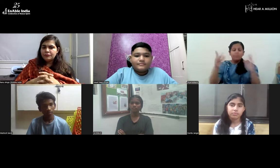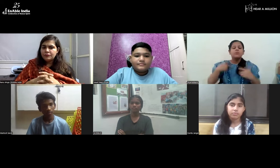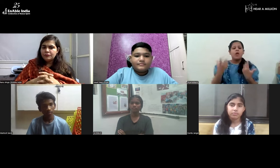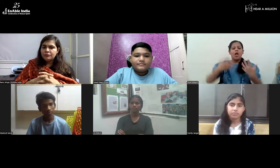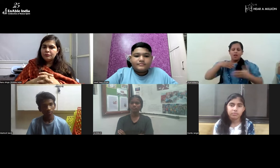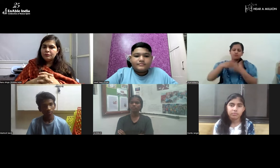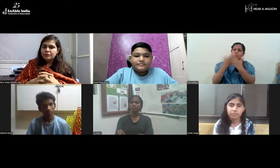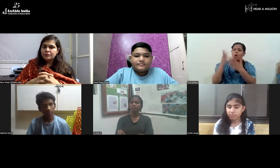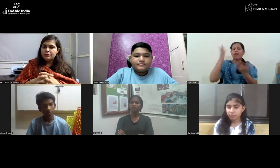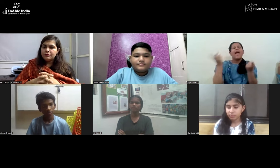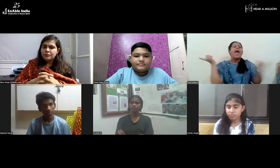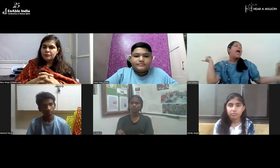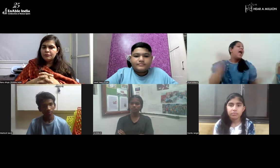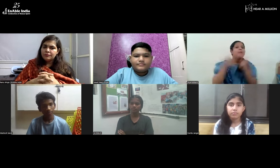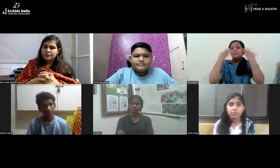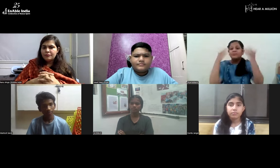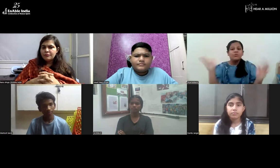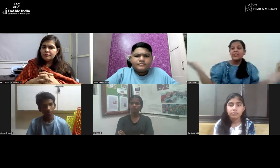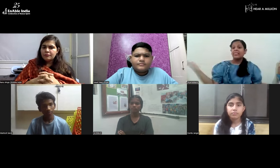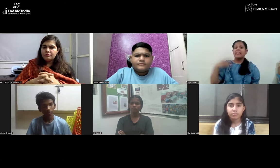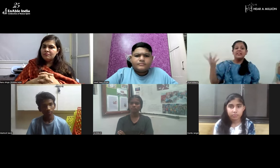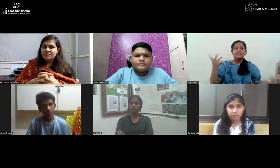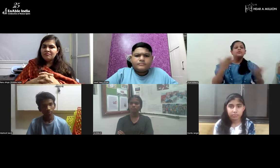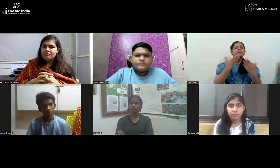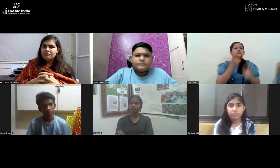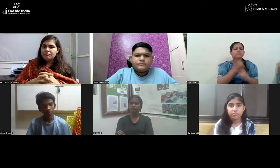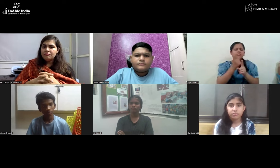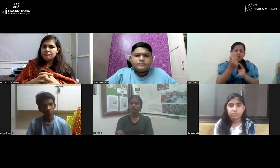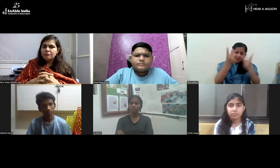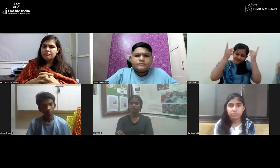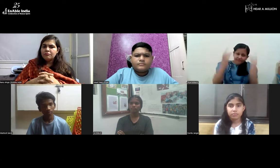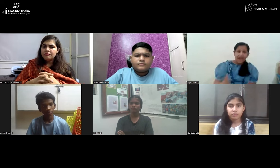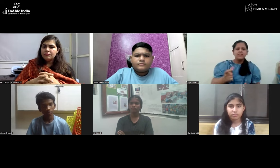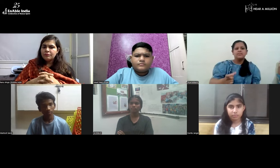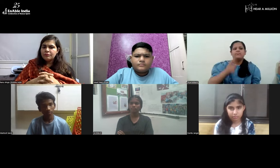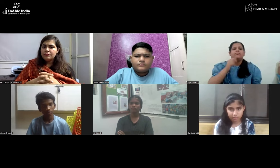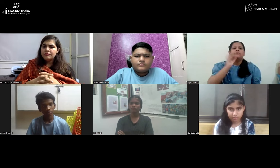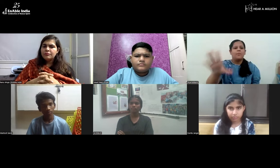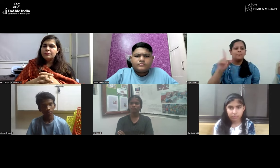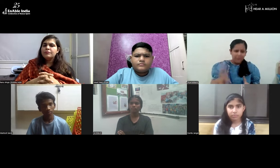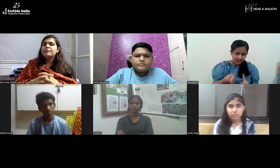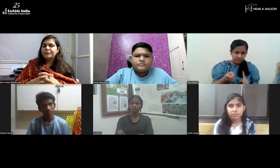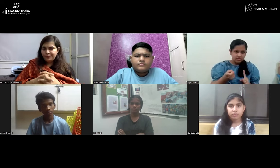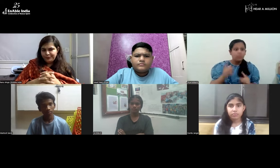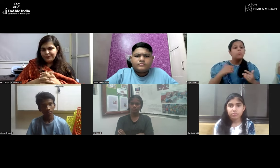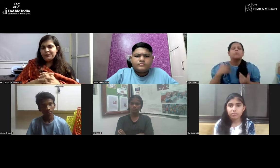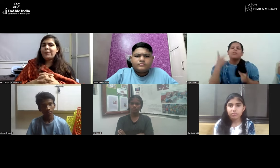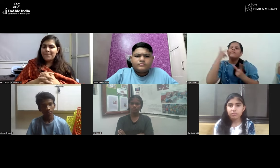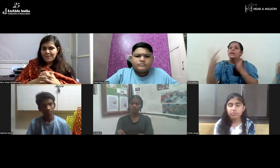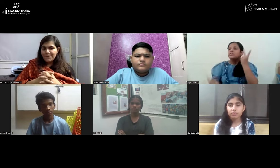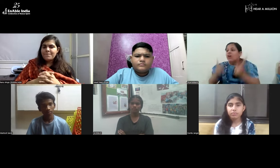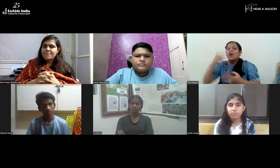if the child is ignoring everything else, they see that, okay, the other ways are also important. We need to grow and